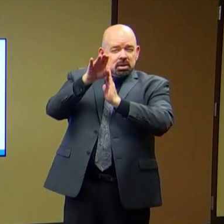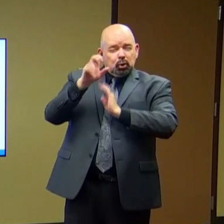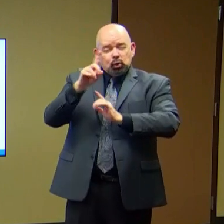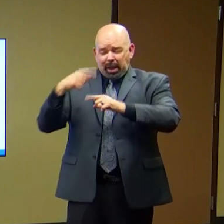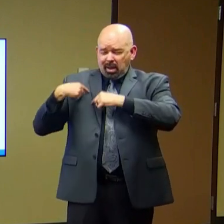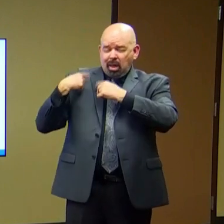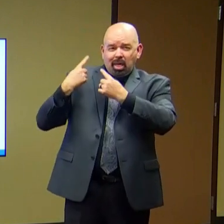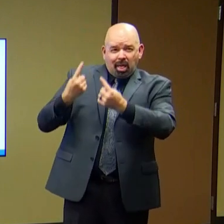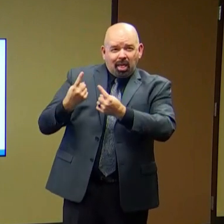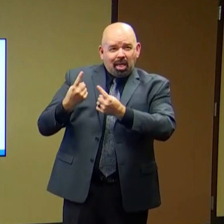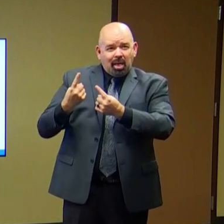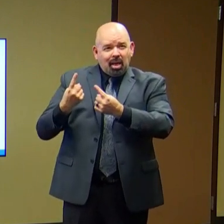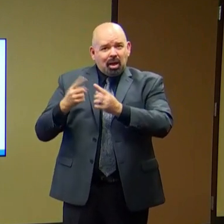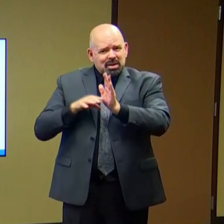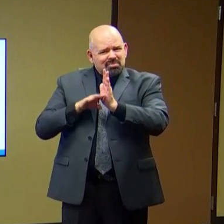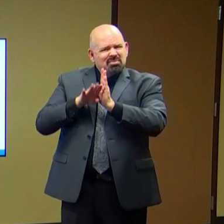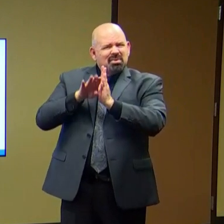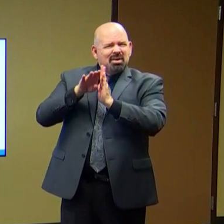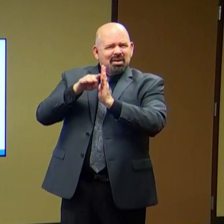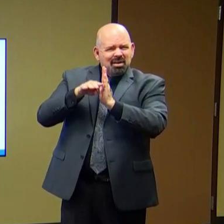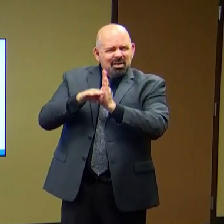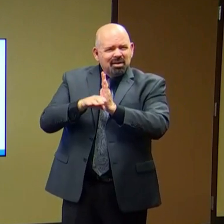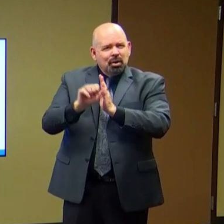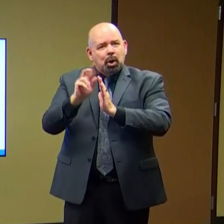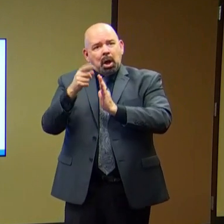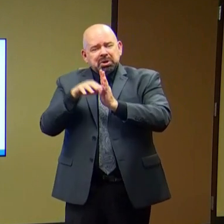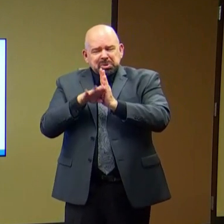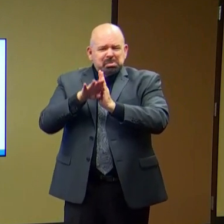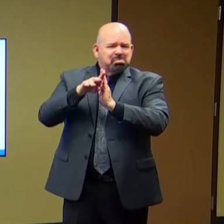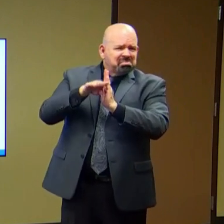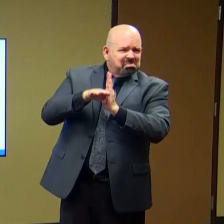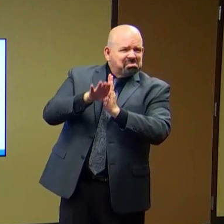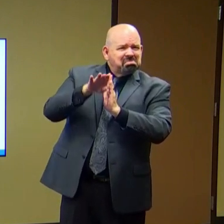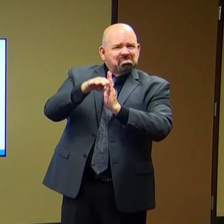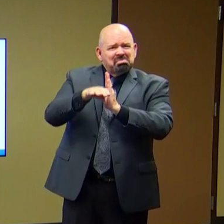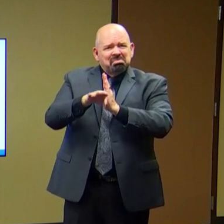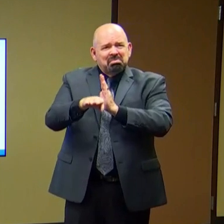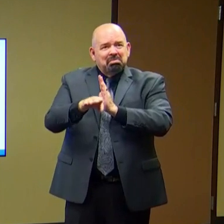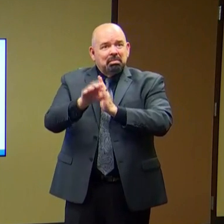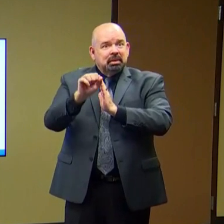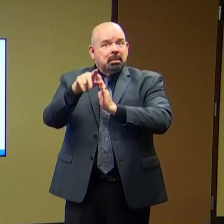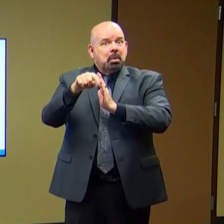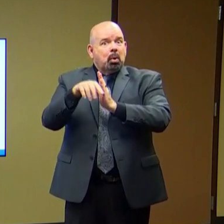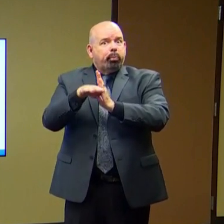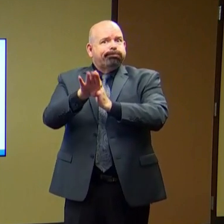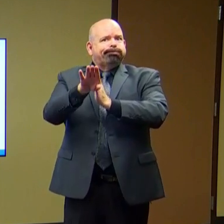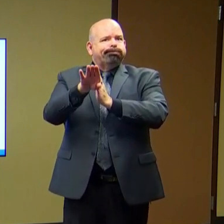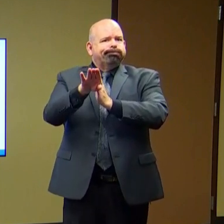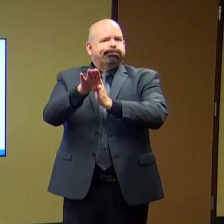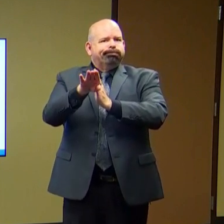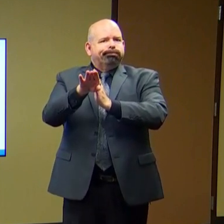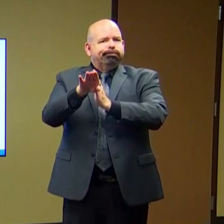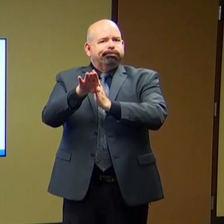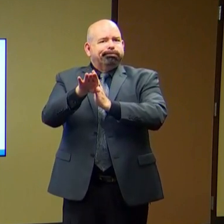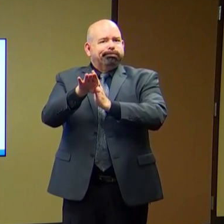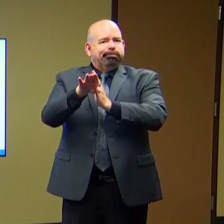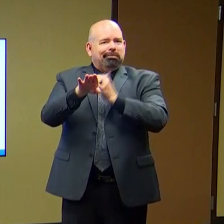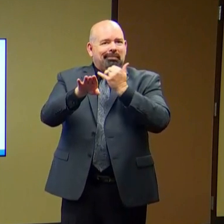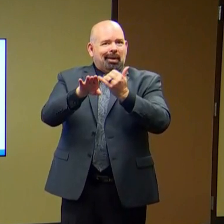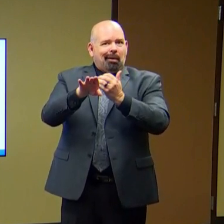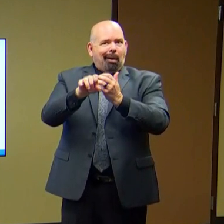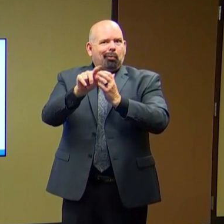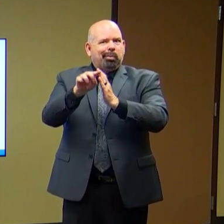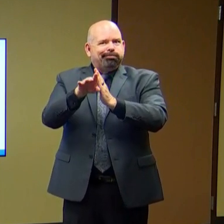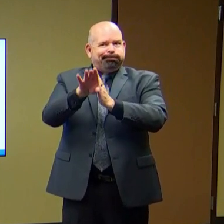August into September, then the flattening out. And now as we're getting into October, it's starting to go back up.